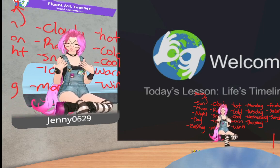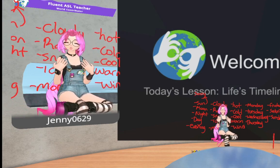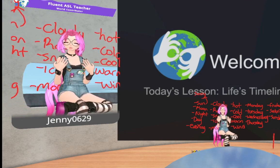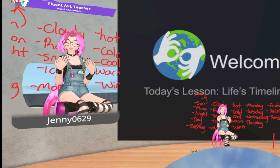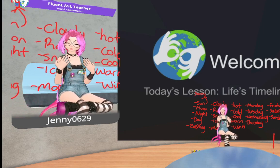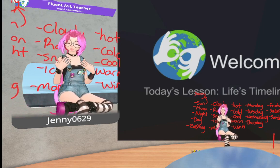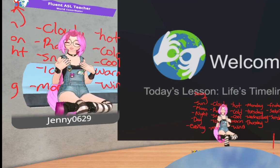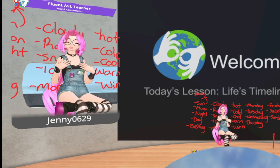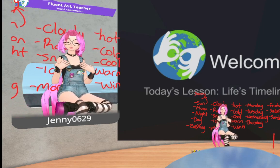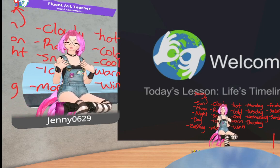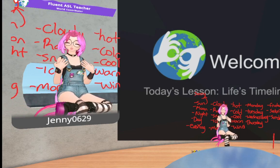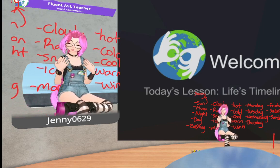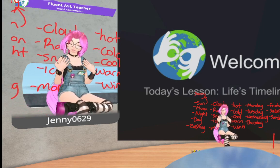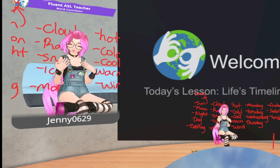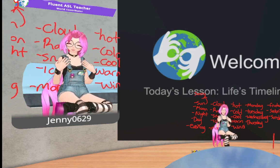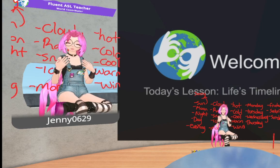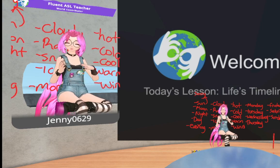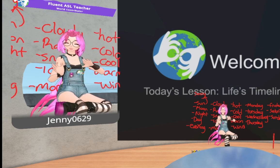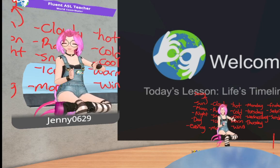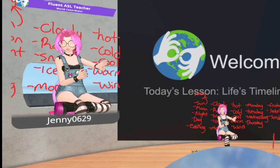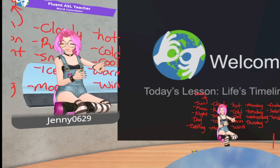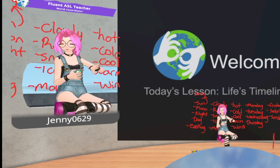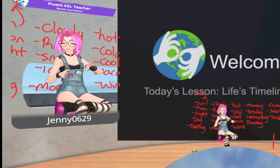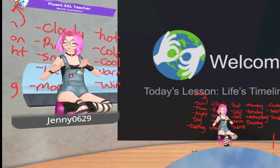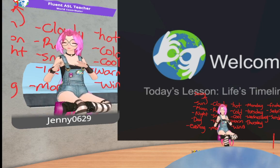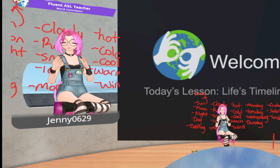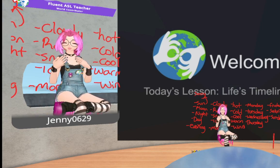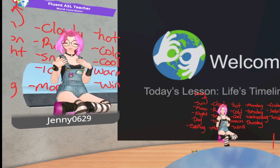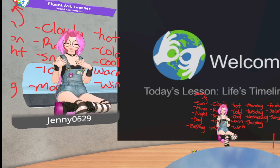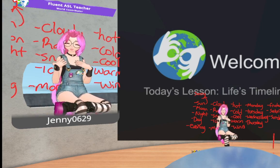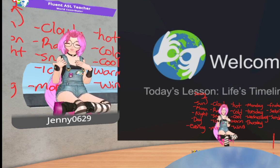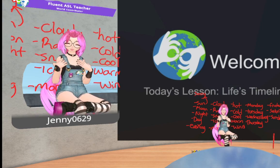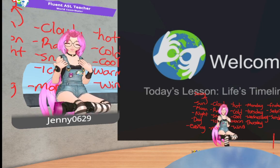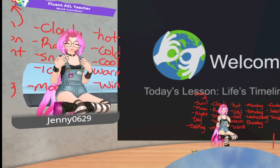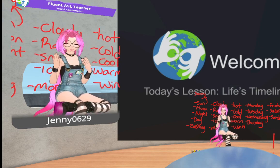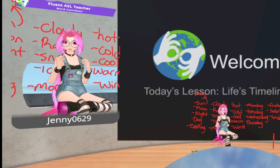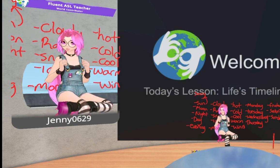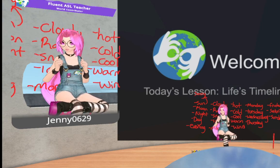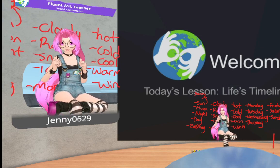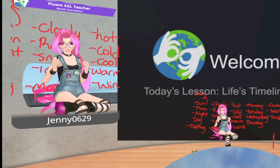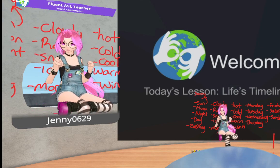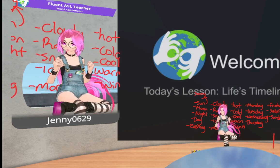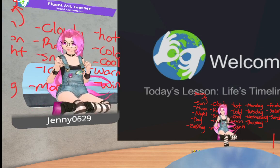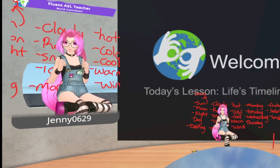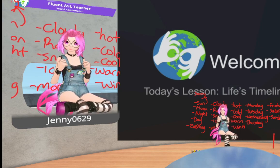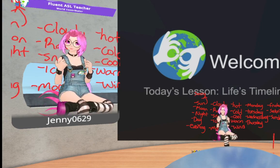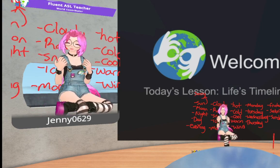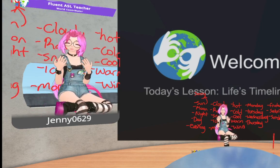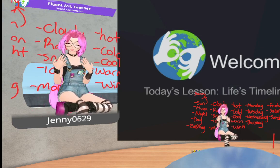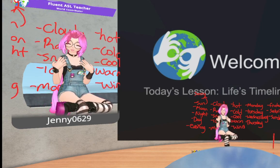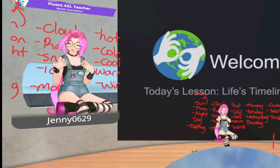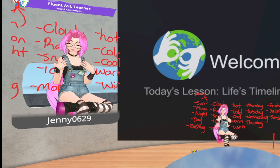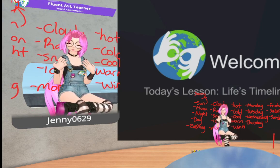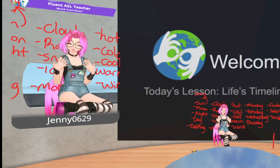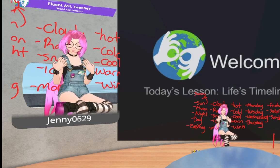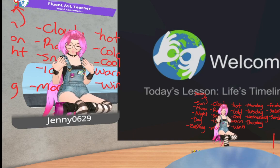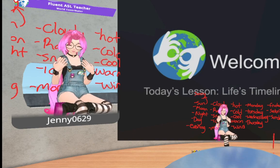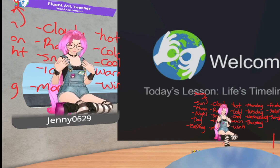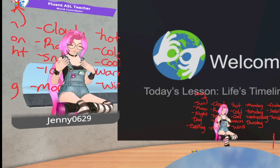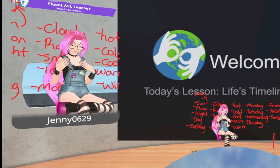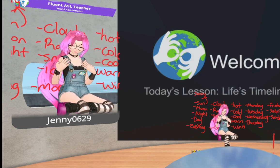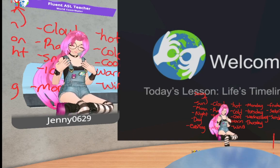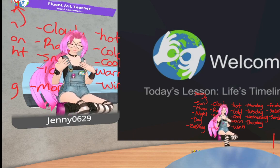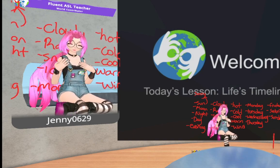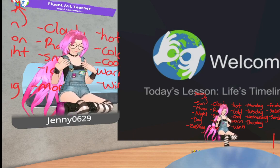just cool. You kind of feel a little bit of wind on your face, but it's not cold. Just a little bit.